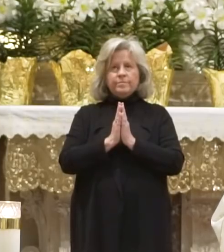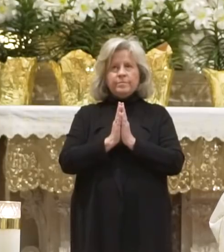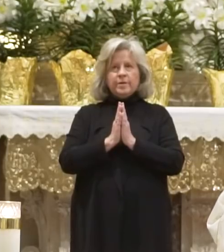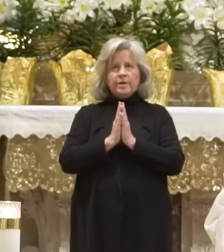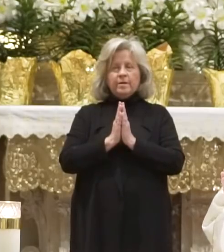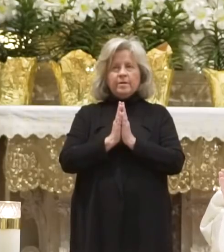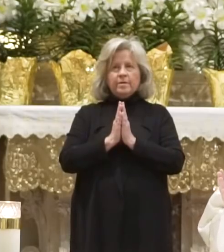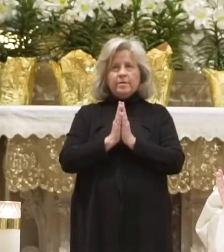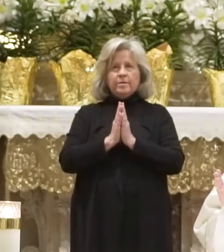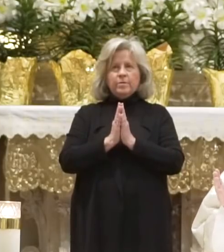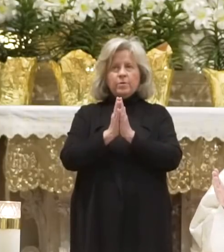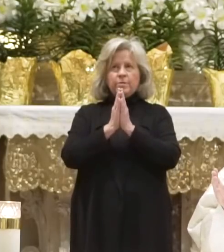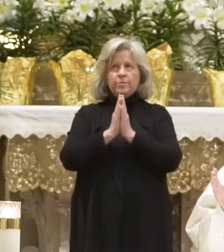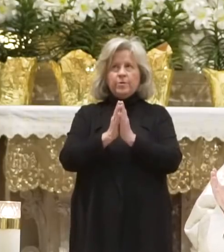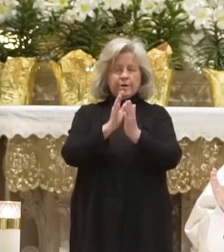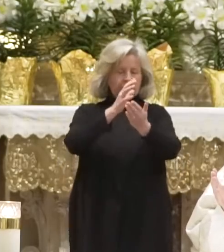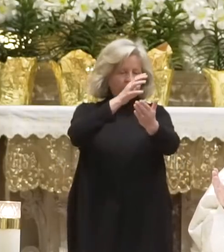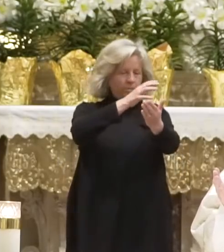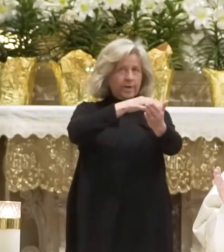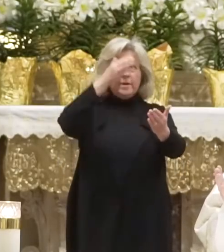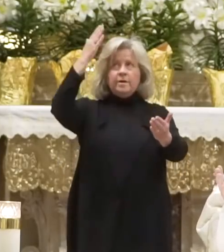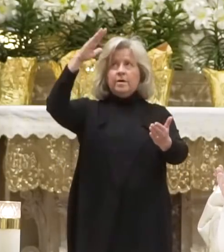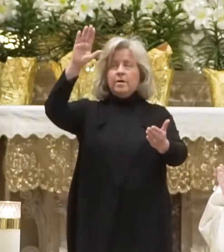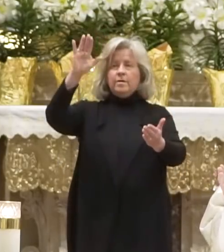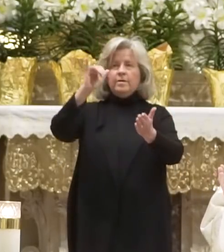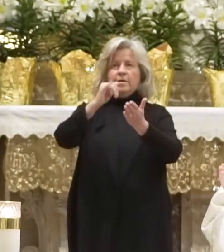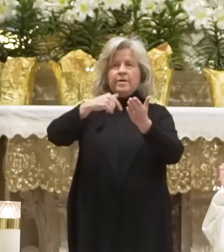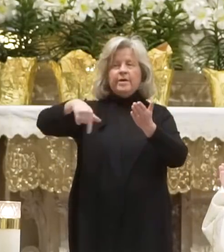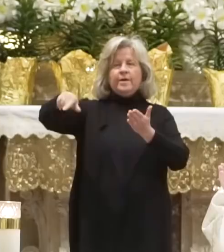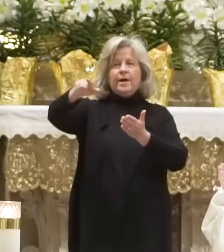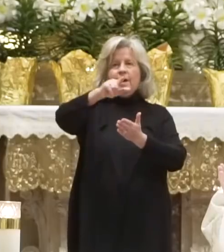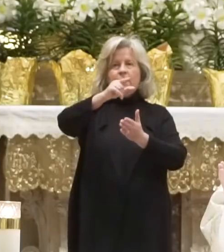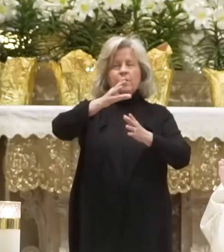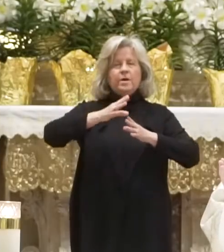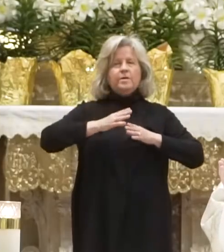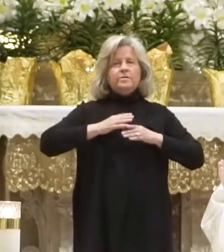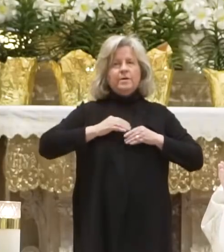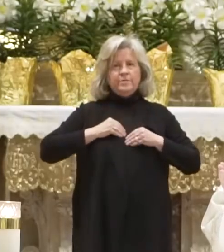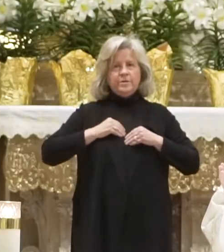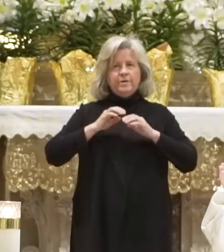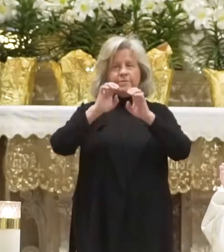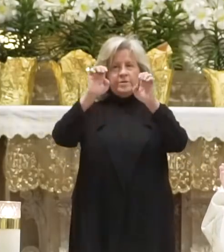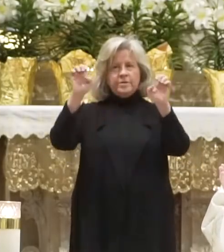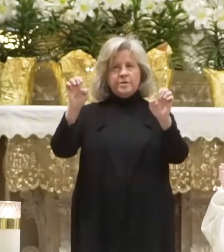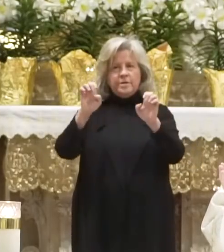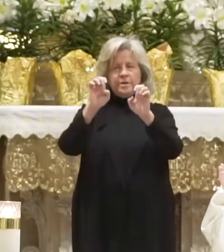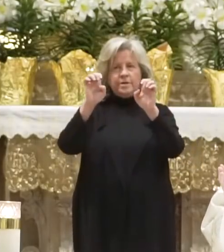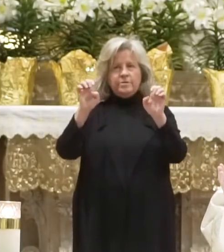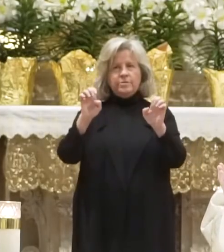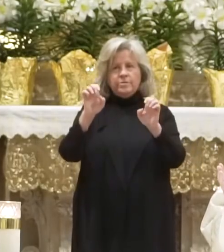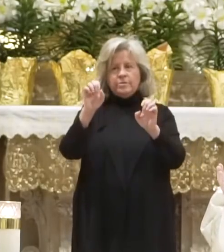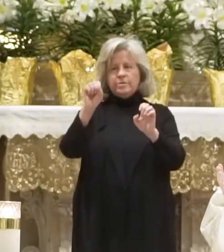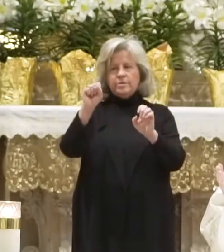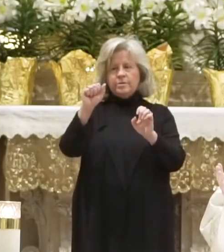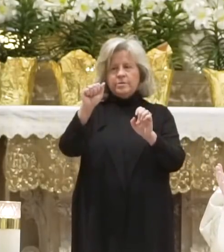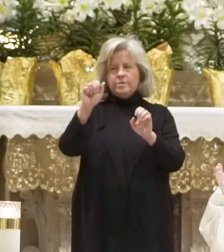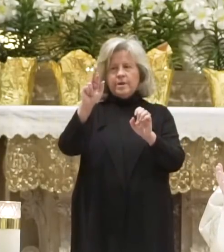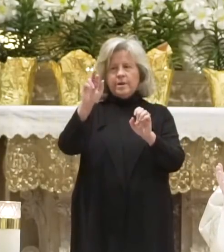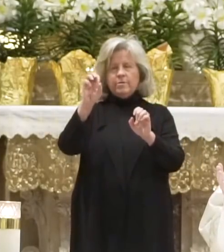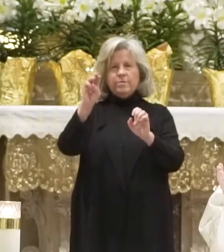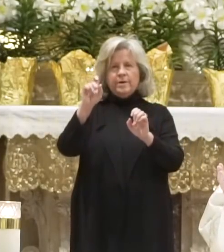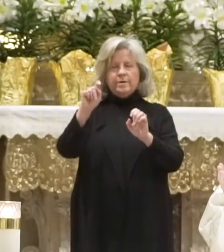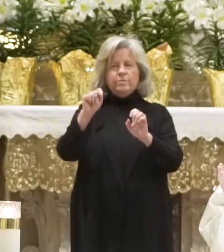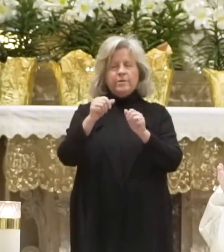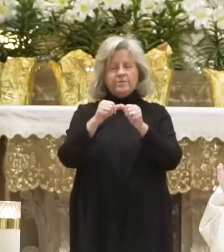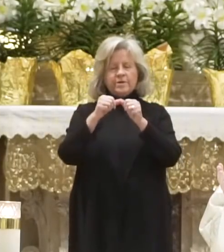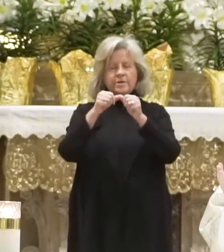Grant, we pray, Almighty God, that our reception of this Paschal sacrament may have a continuing effect